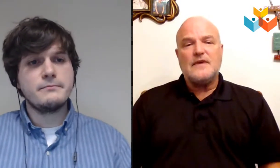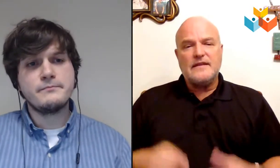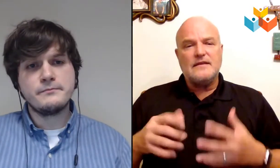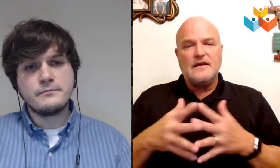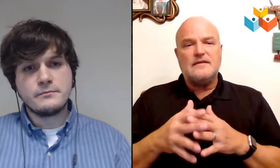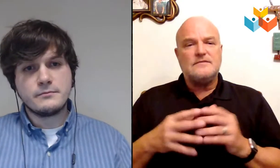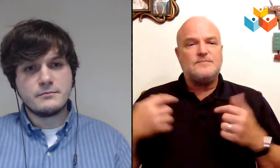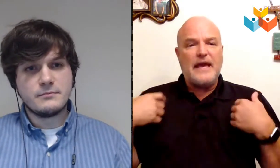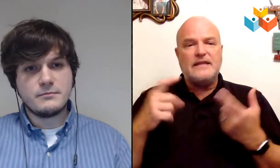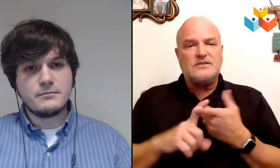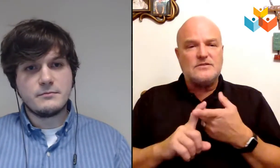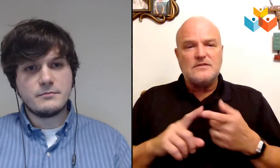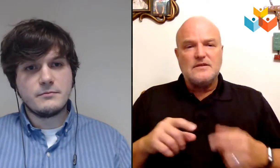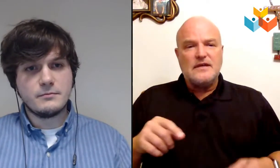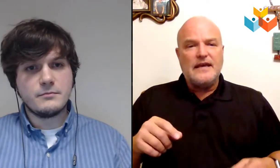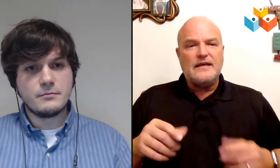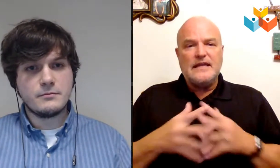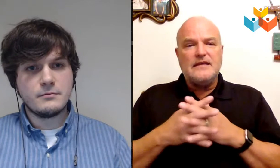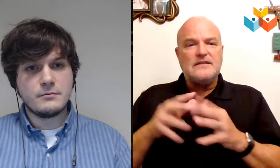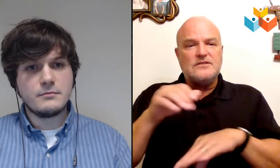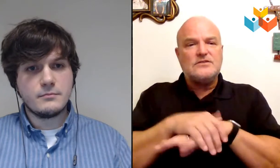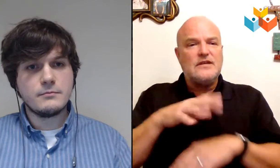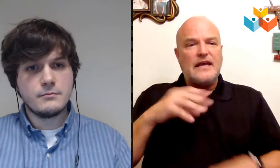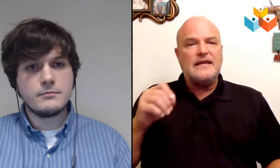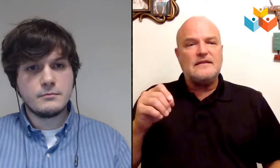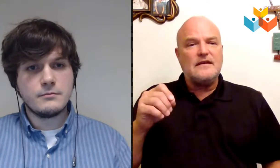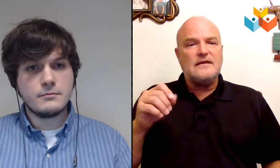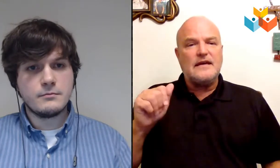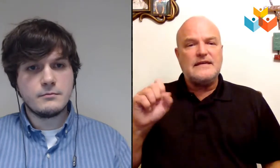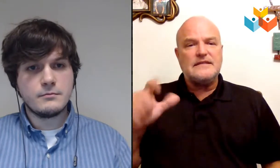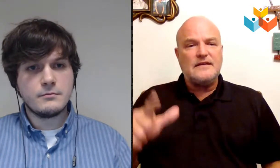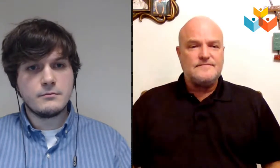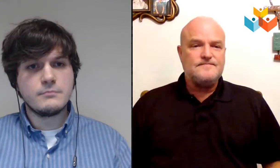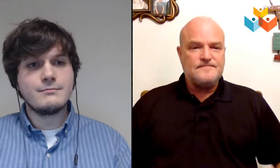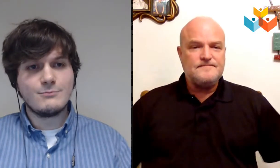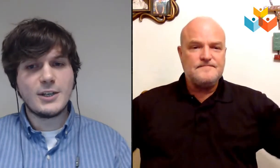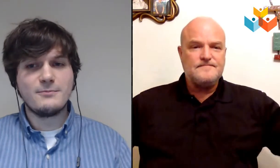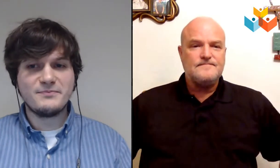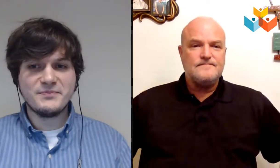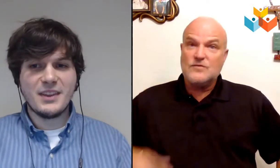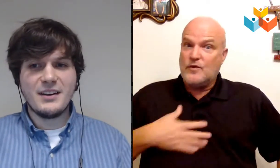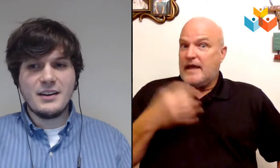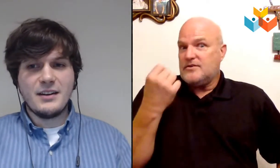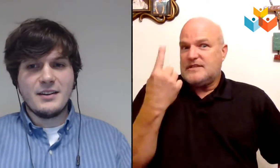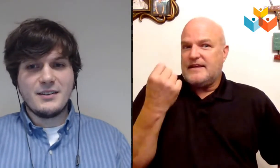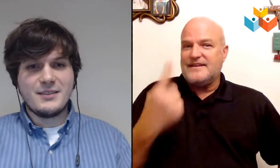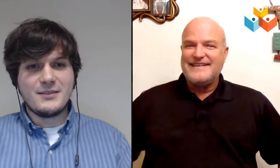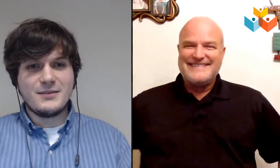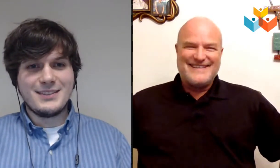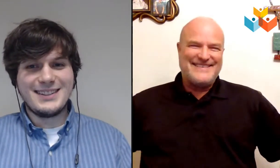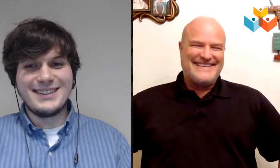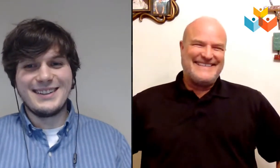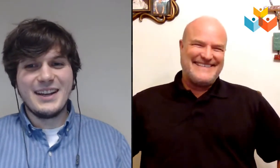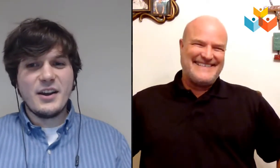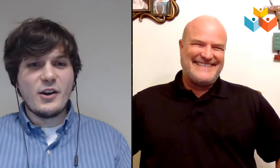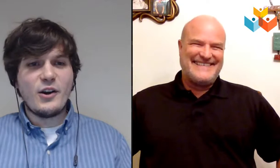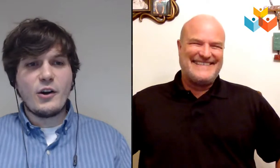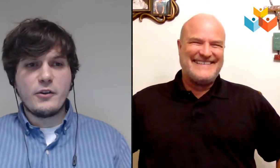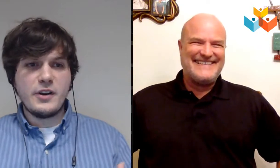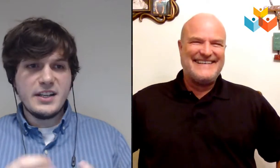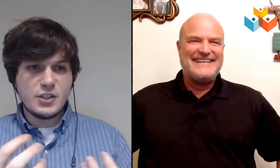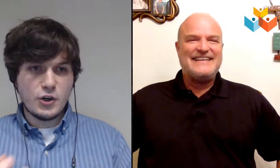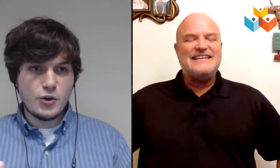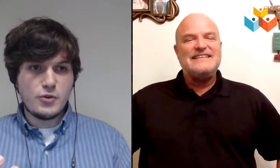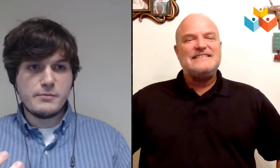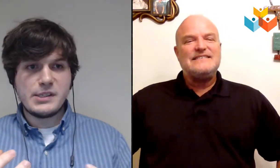I think Spanish and English and ASL. That's what I understand. So,